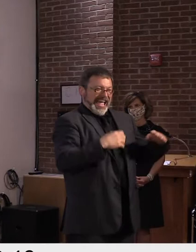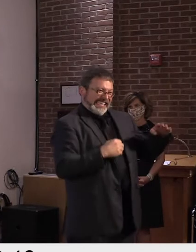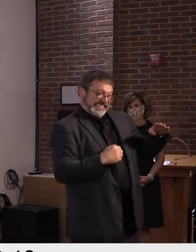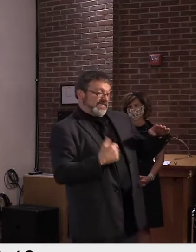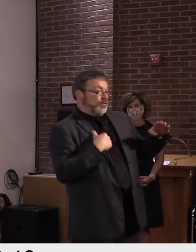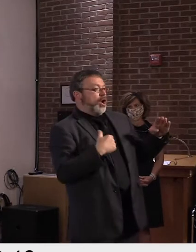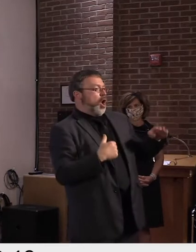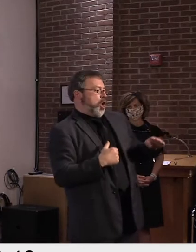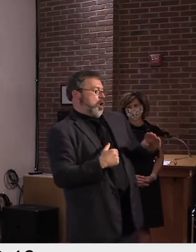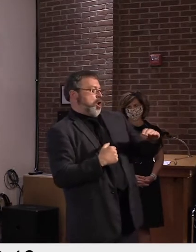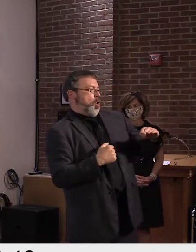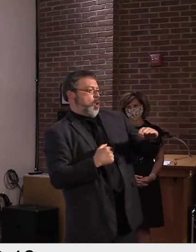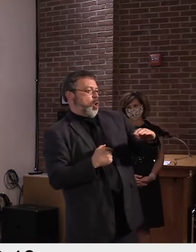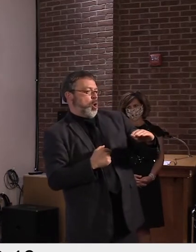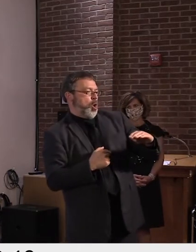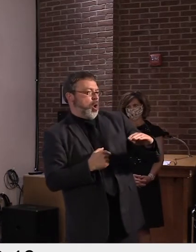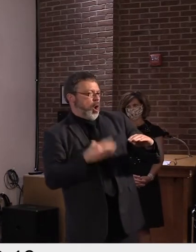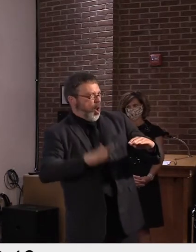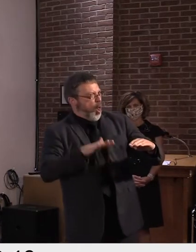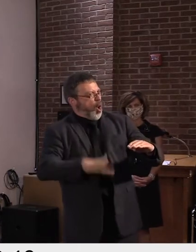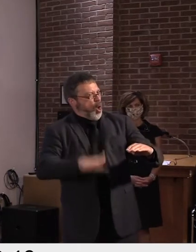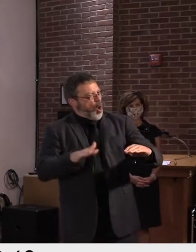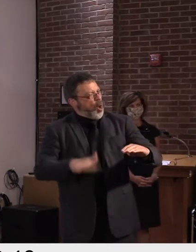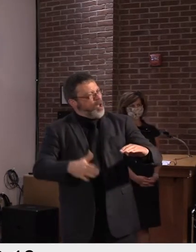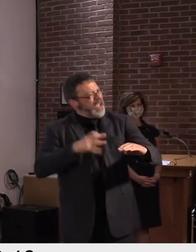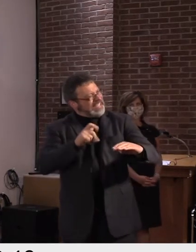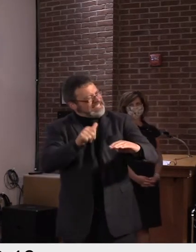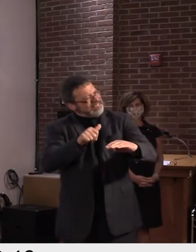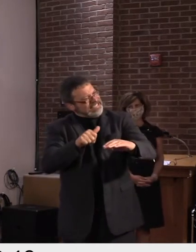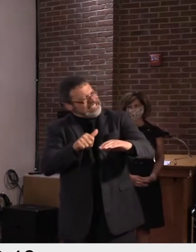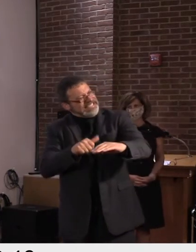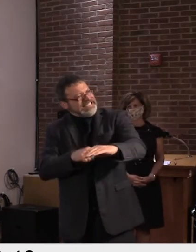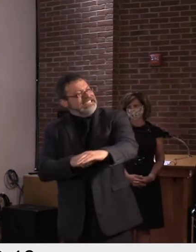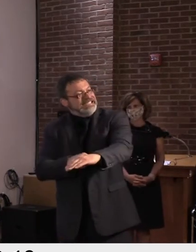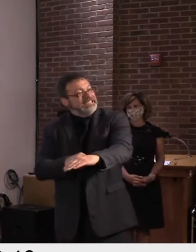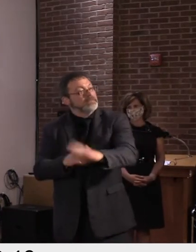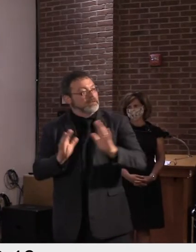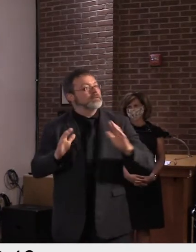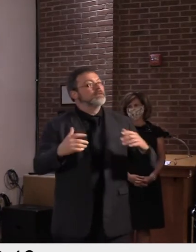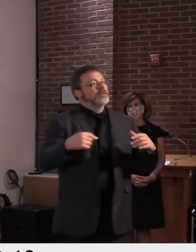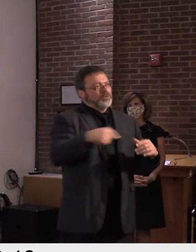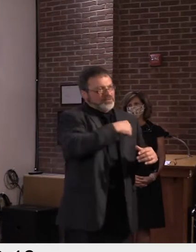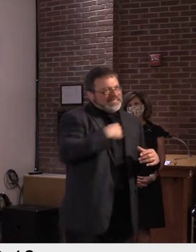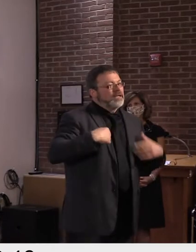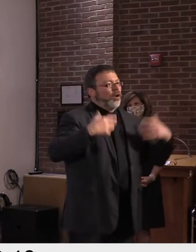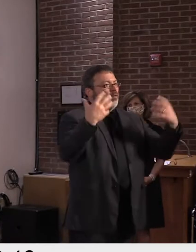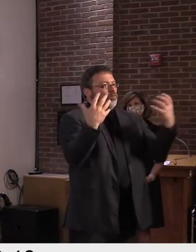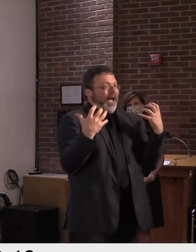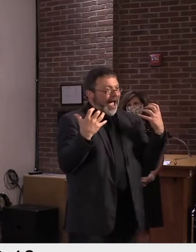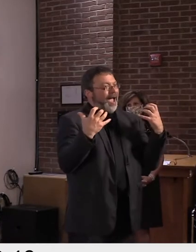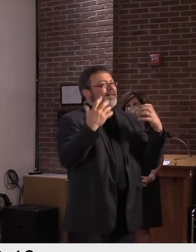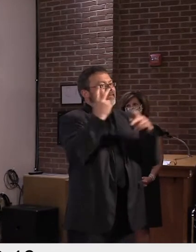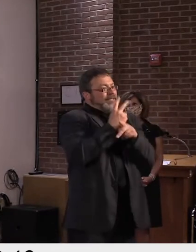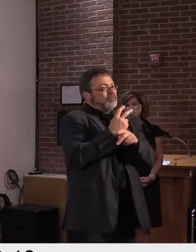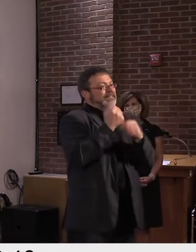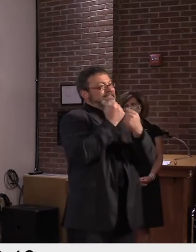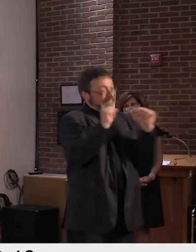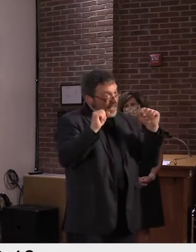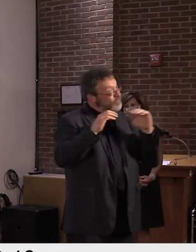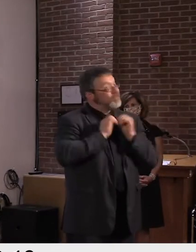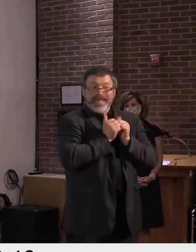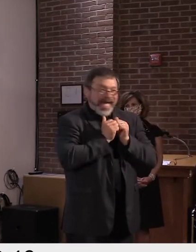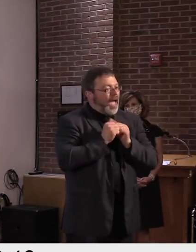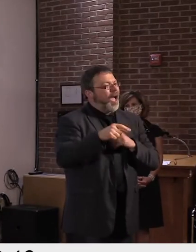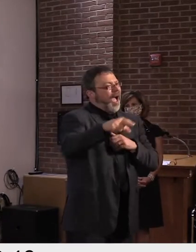through top-down edicts. It must be a people-powered effort. And that means taking personal